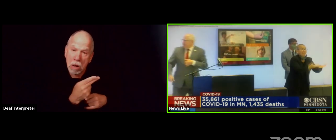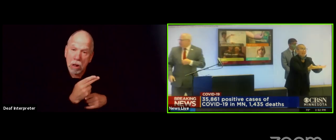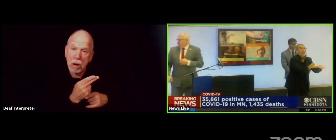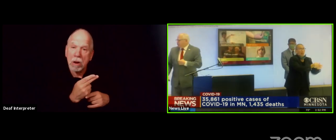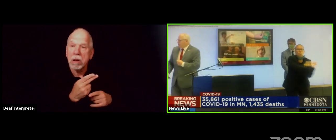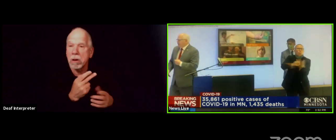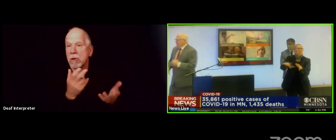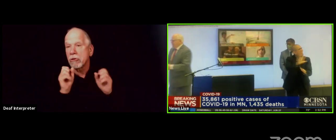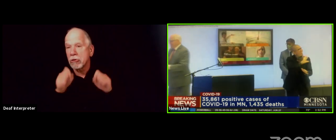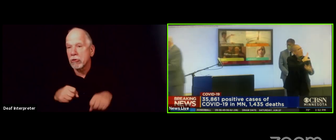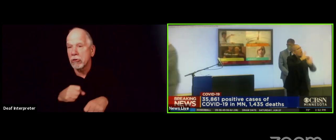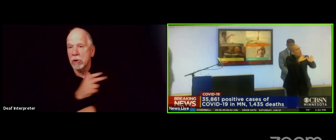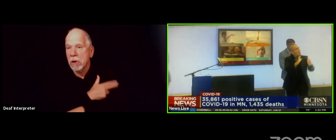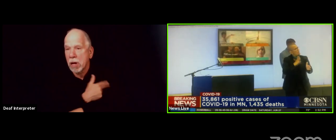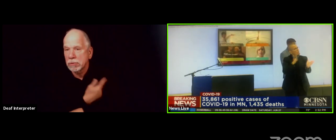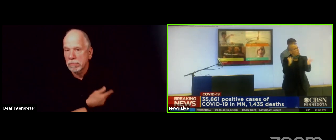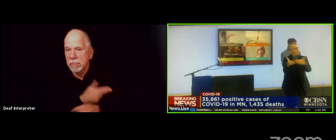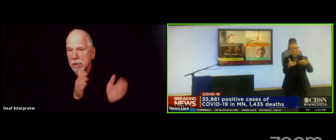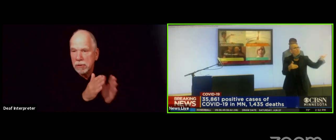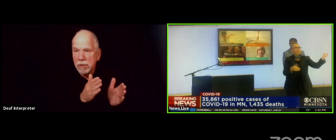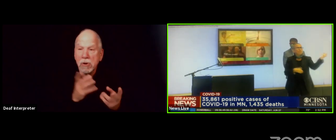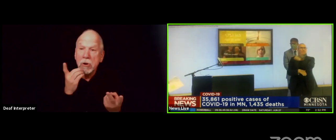I think that's still true, right? Isn't it? Still 98%.